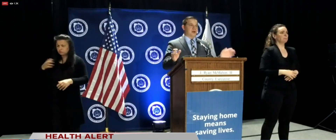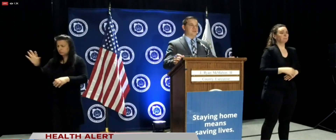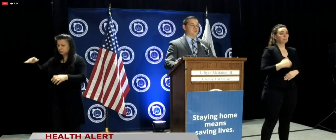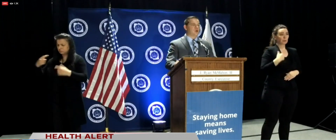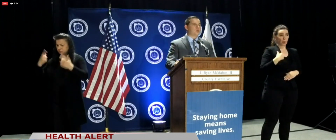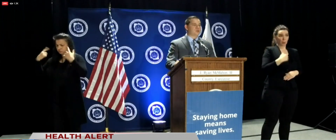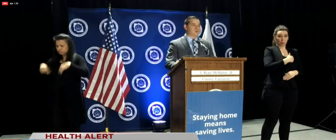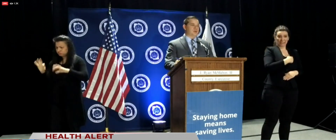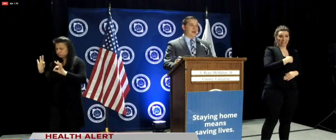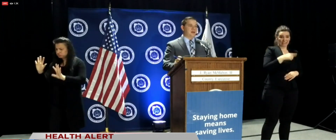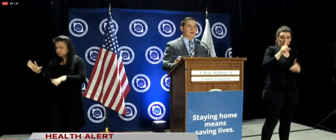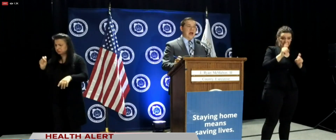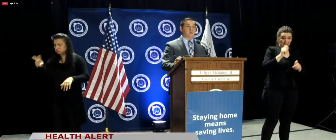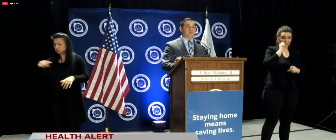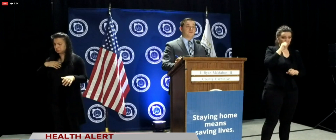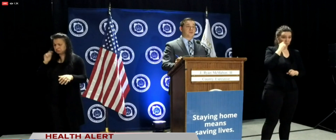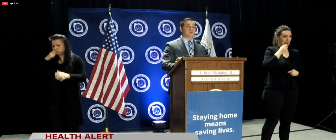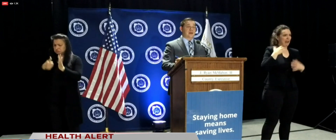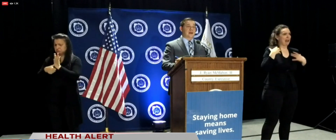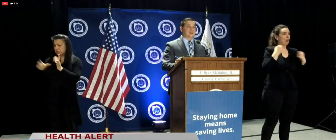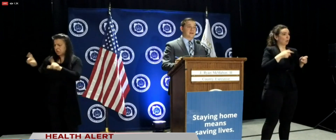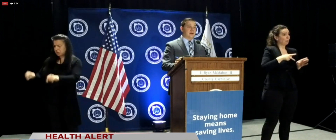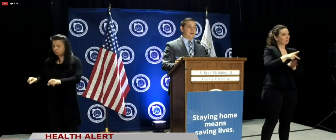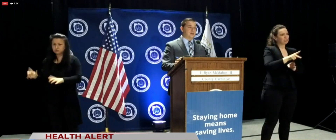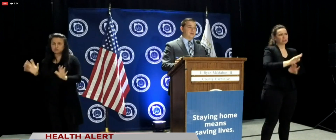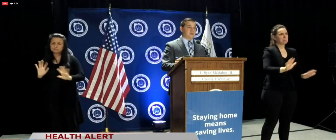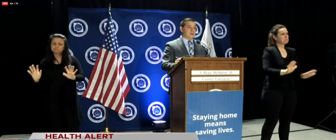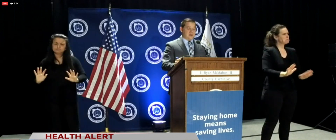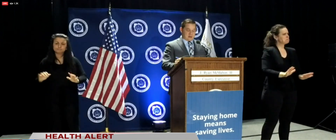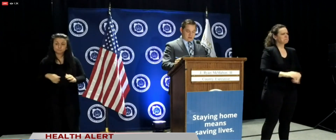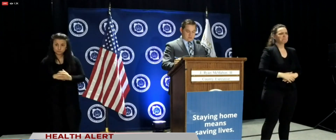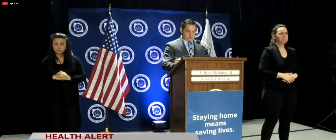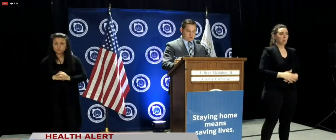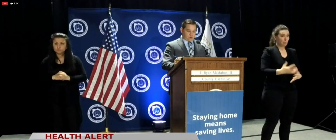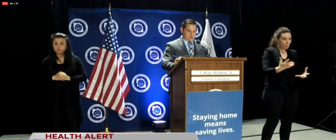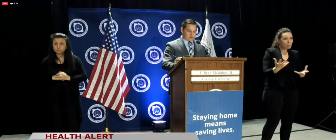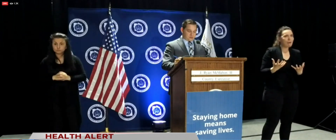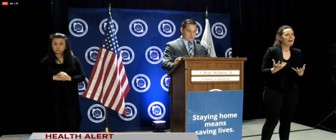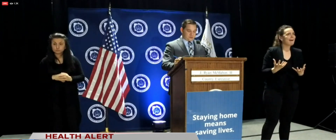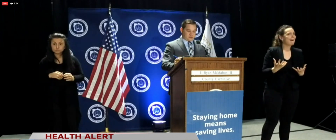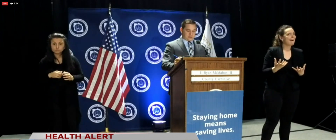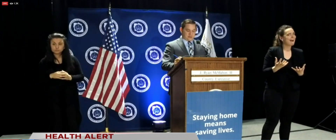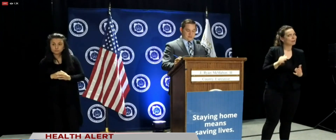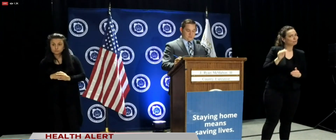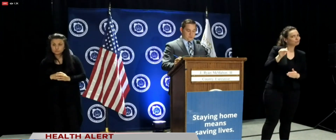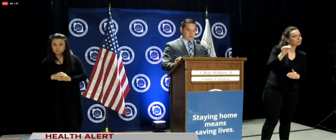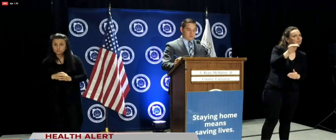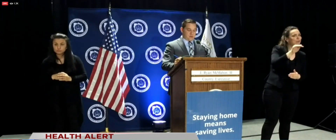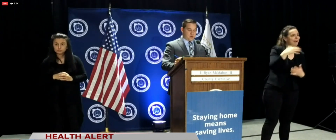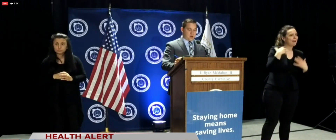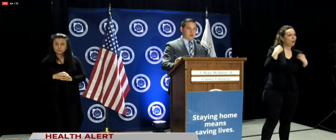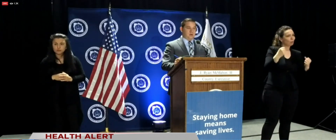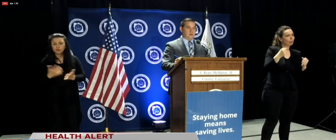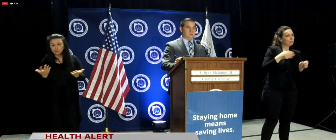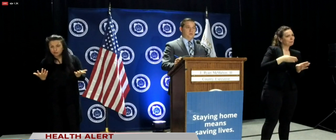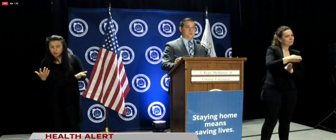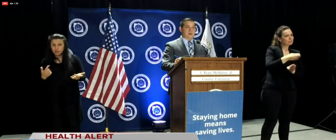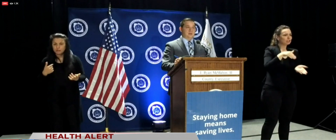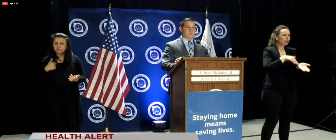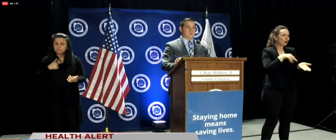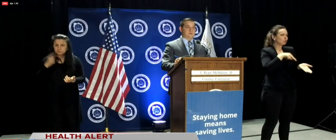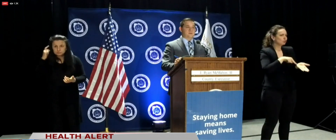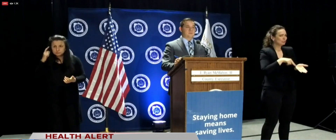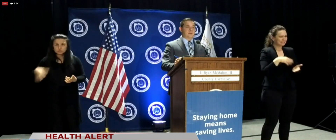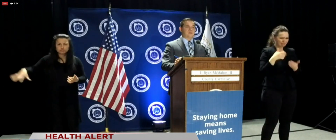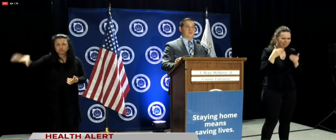this process. Nobody's doing that. I would love to do that in Onondaga County. And to the critics out there saying you got to test everybody, go do a